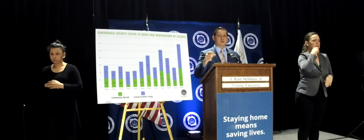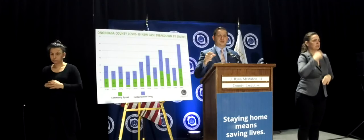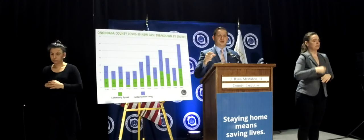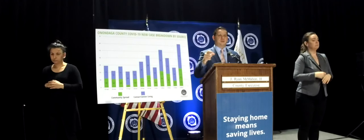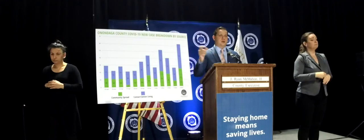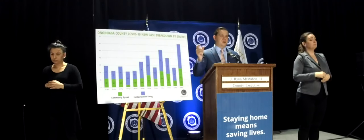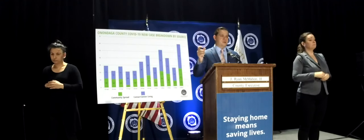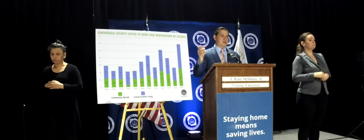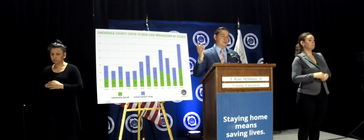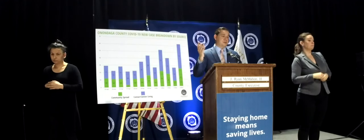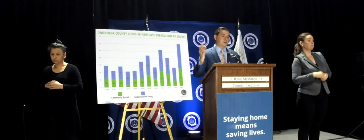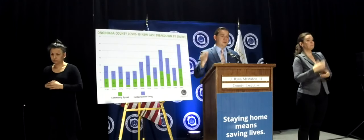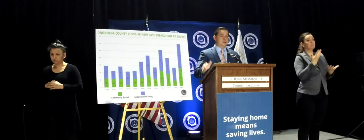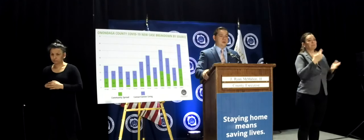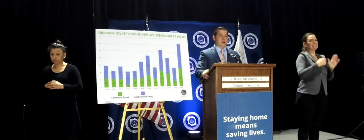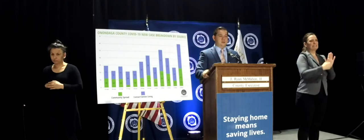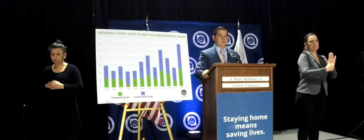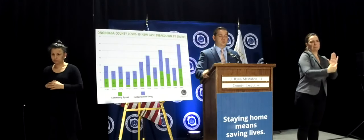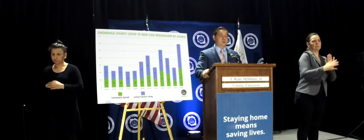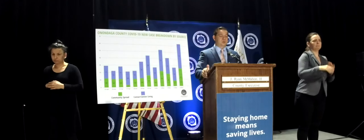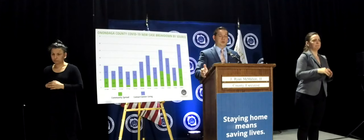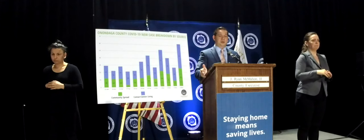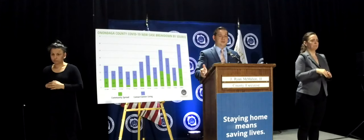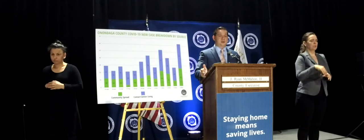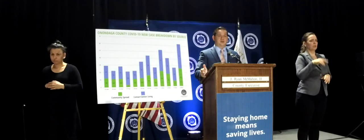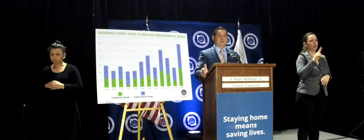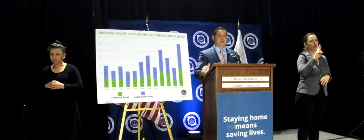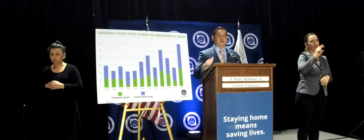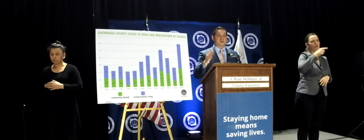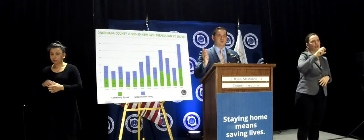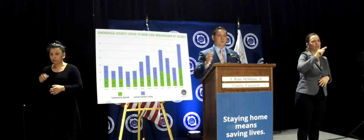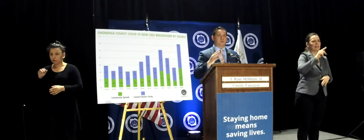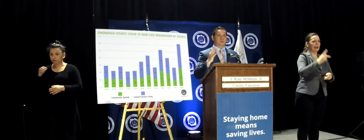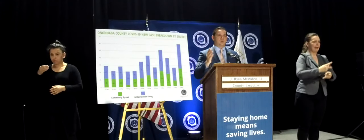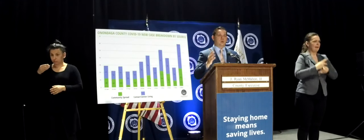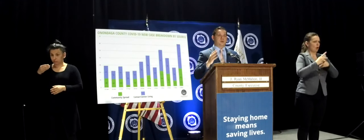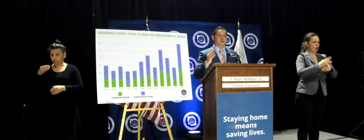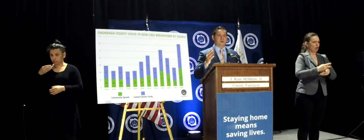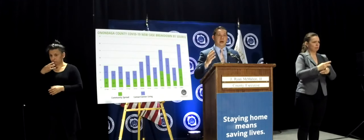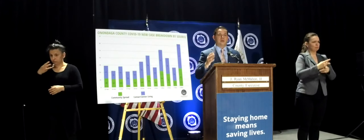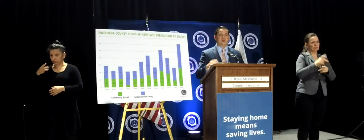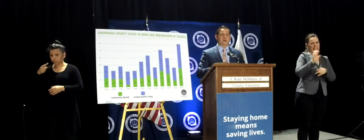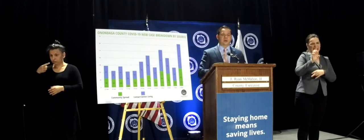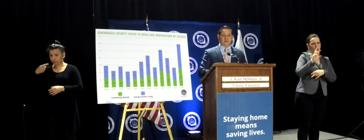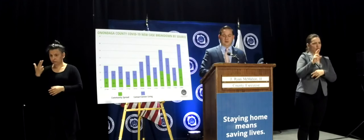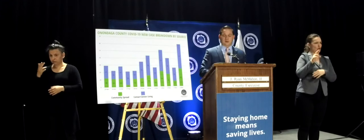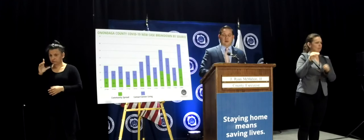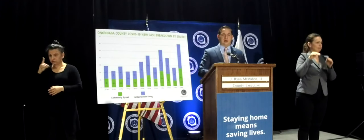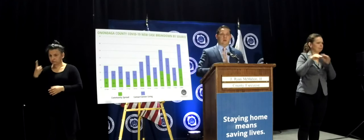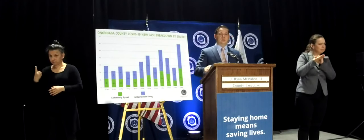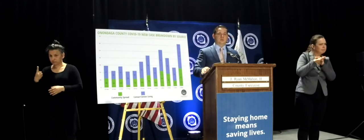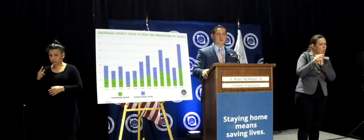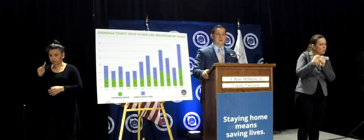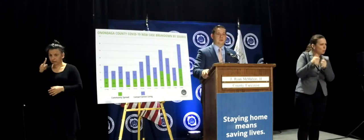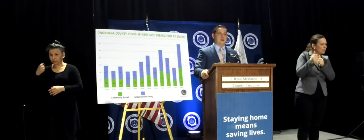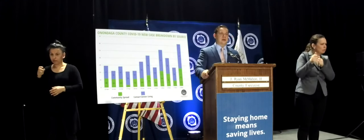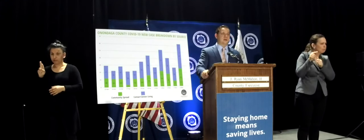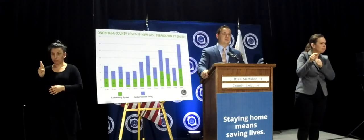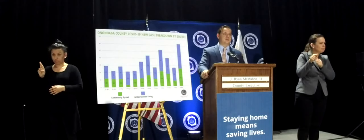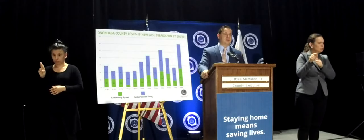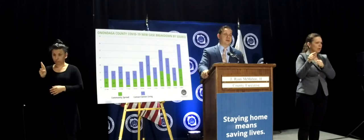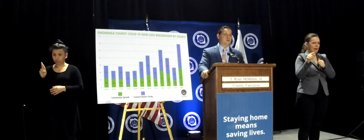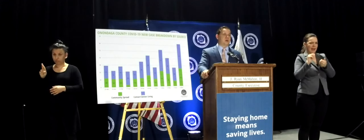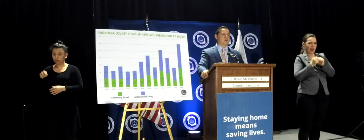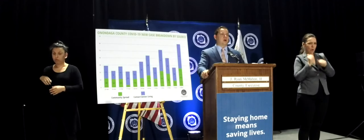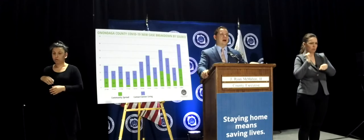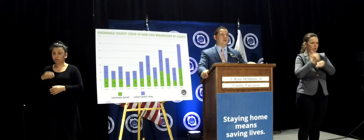think it's urgent care, they're going to do testing. We would really like to talk to them to understand what they're doing, how they're doing it, how that